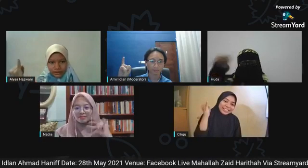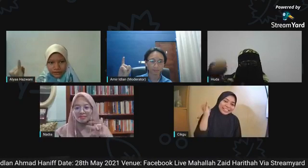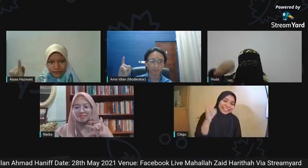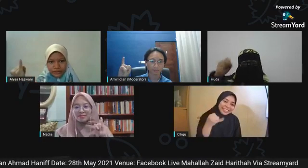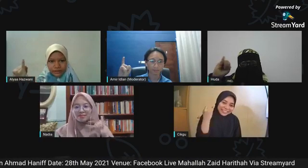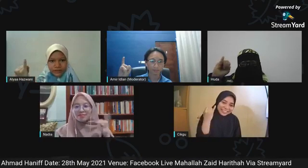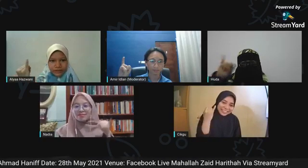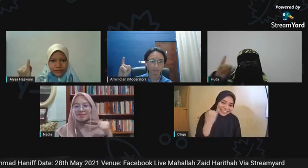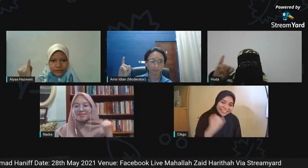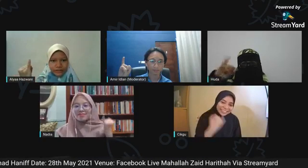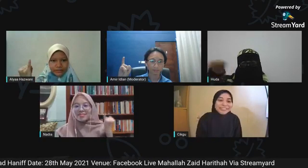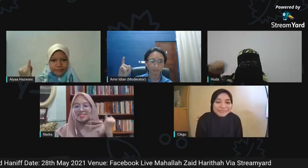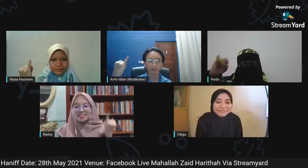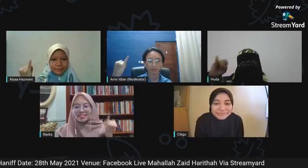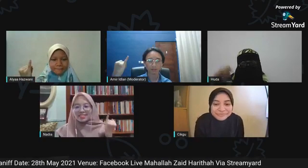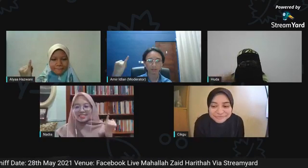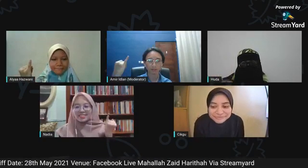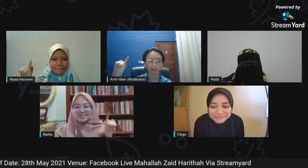Okay.